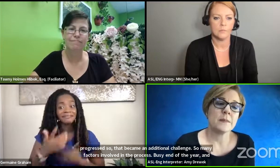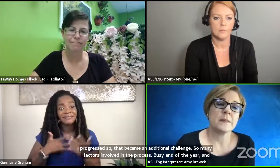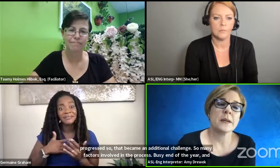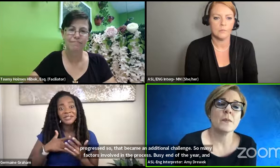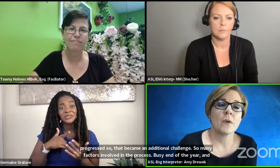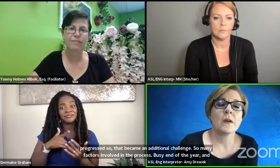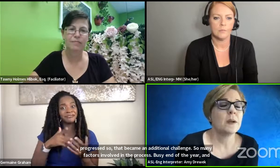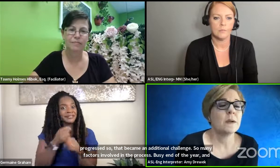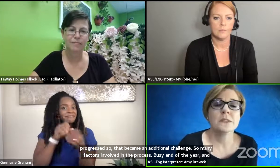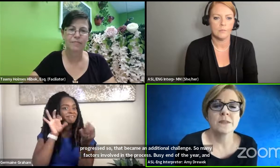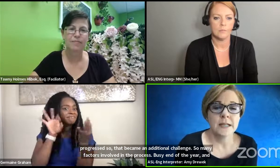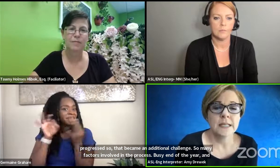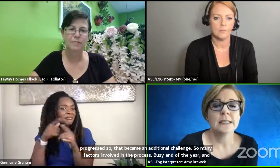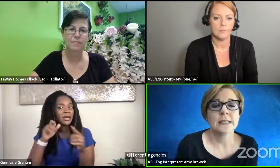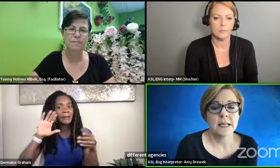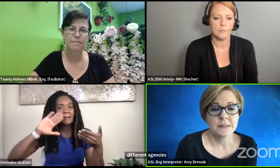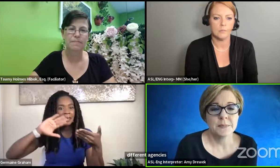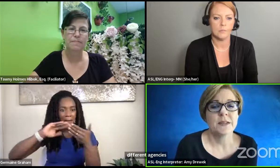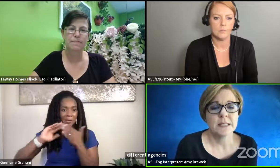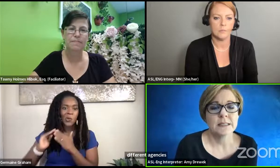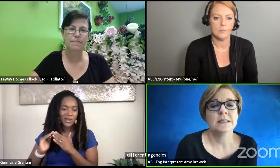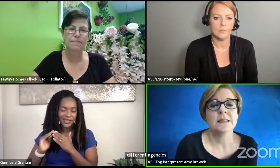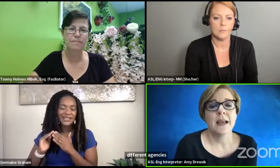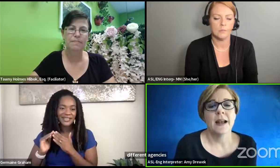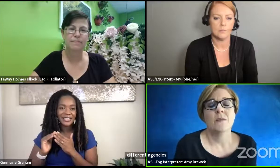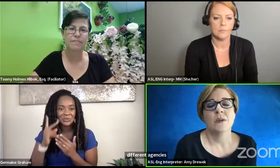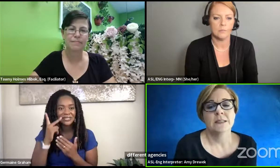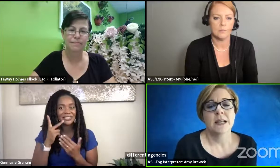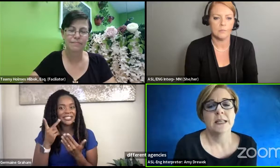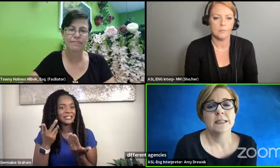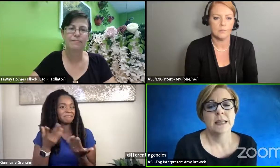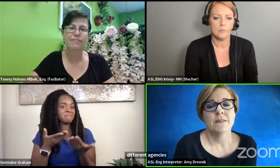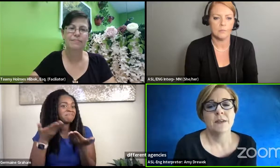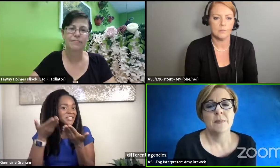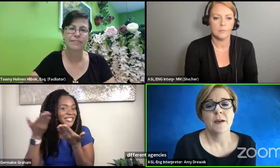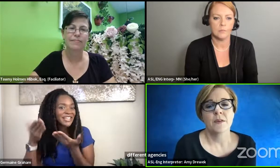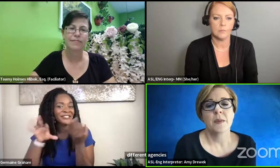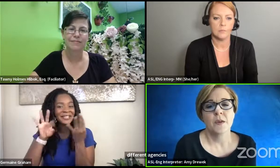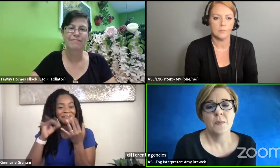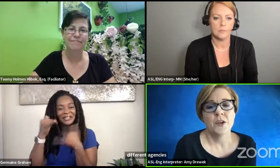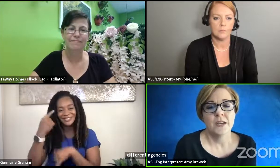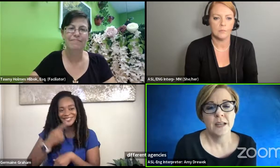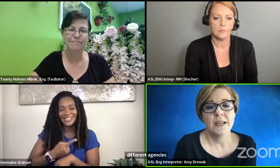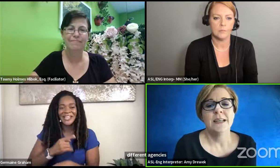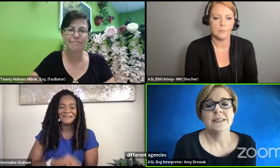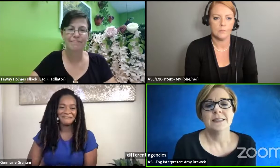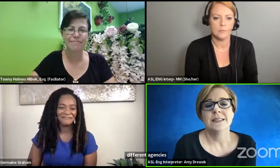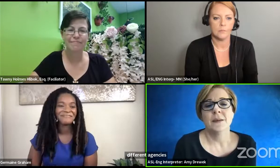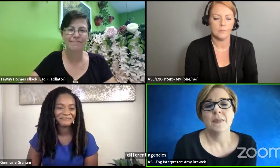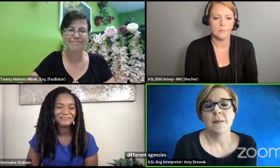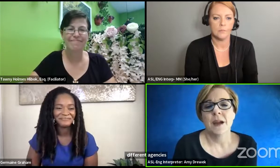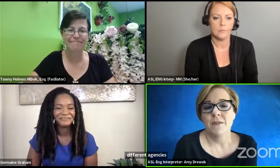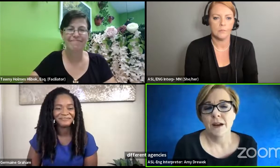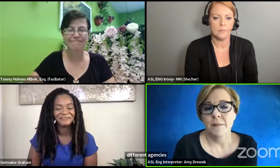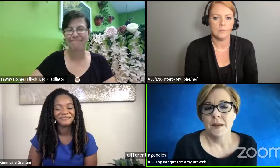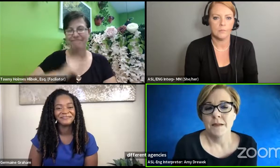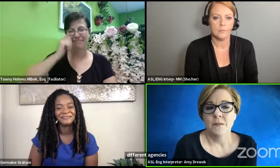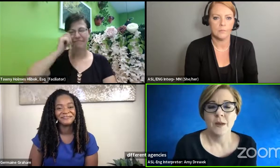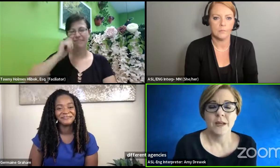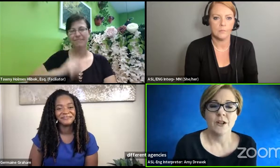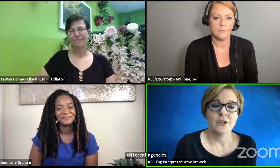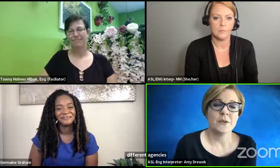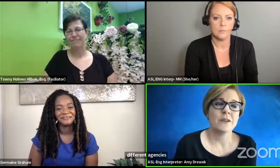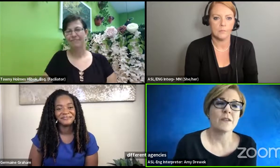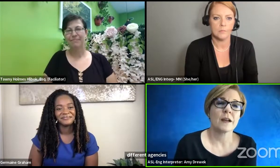over the subcommittee work. But it was a fantastic experience, and we're excited to get feedback from the community to see what they might